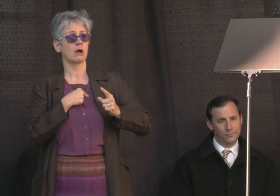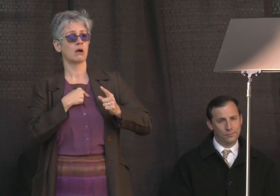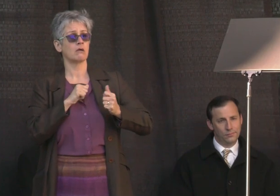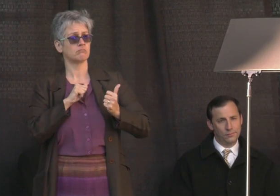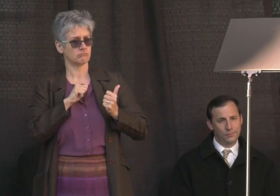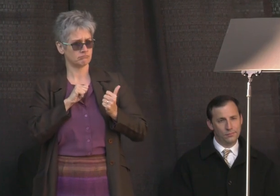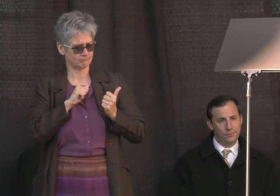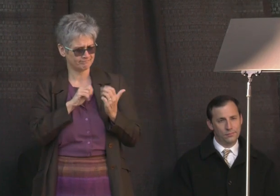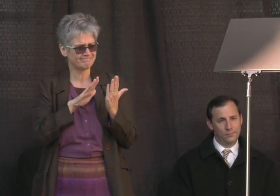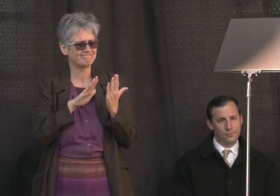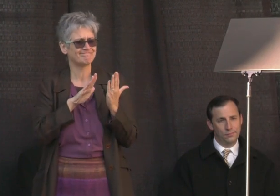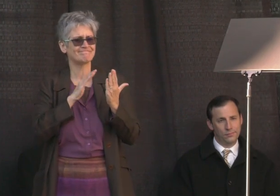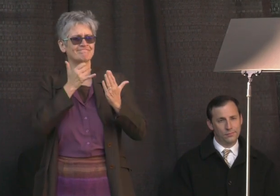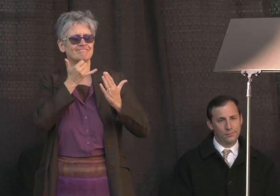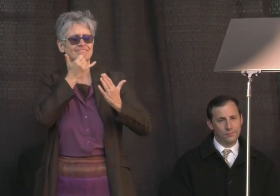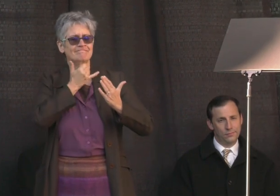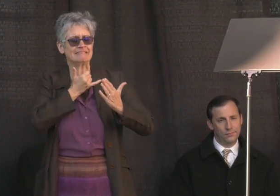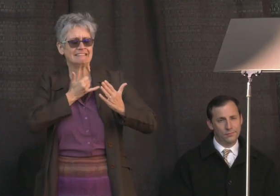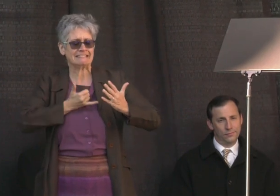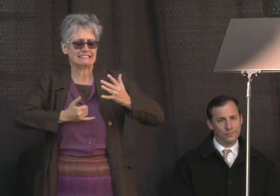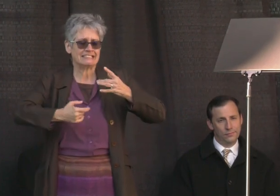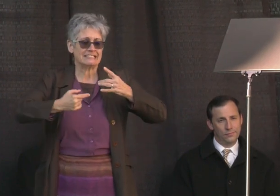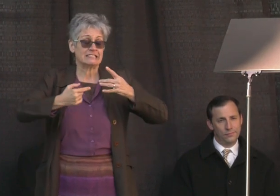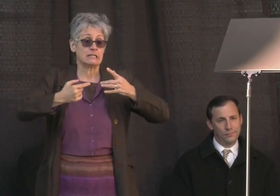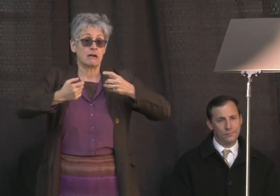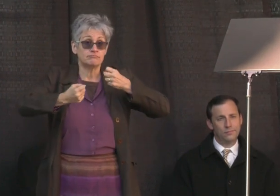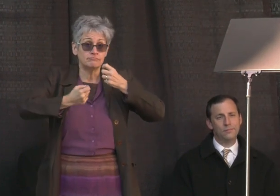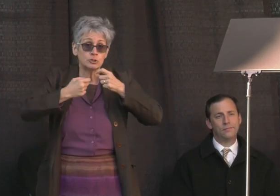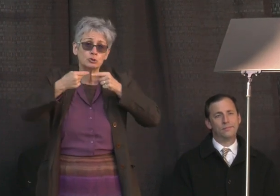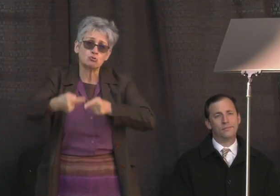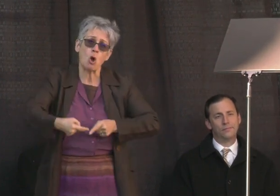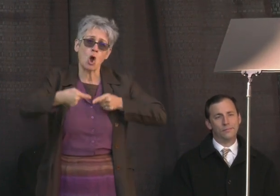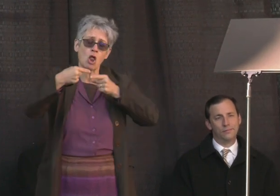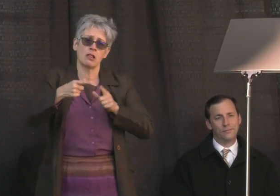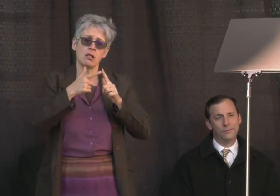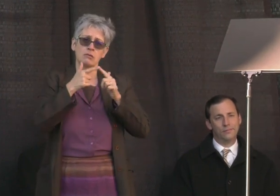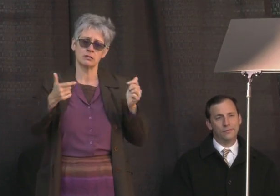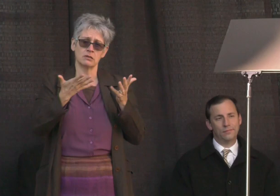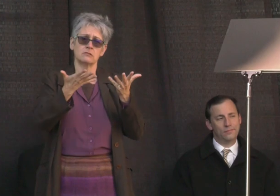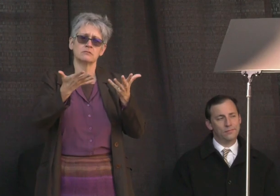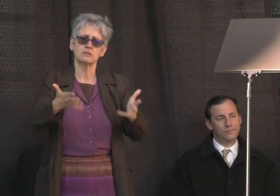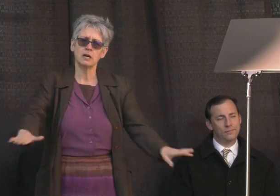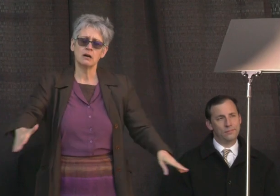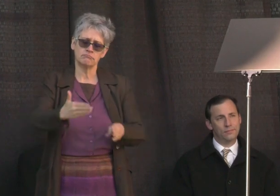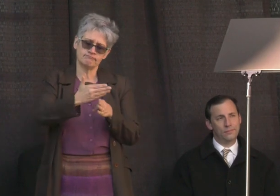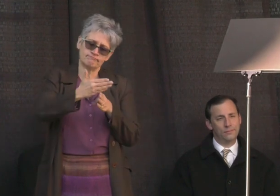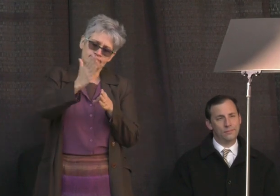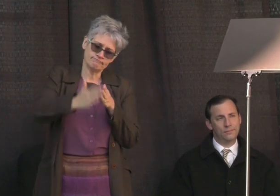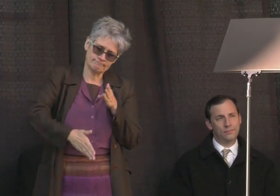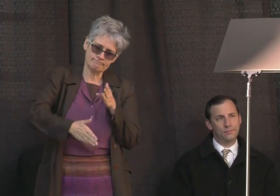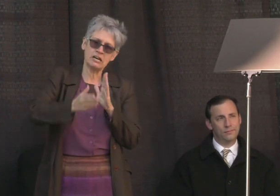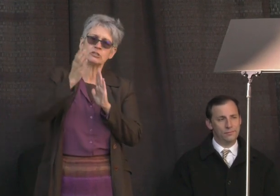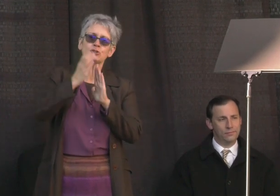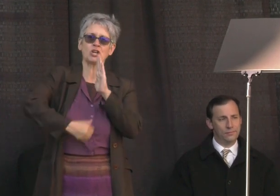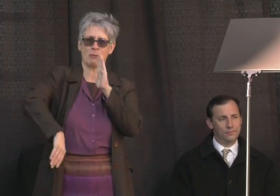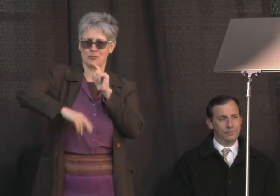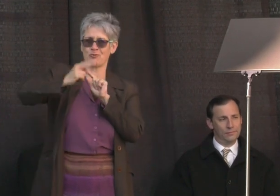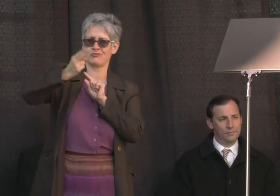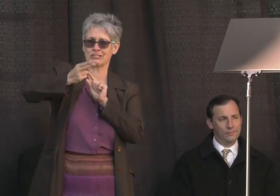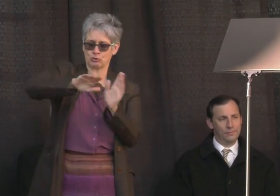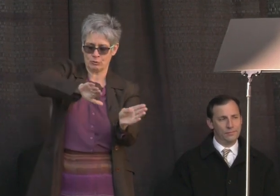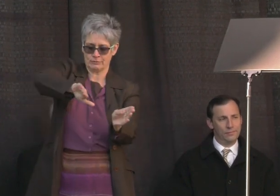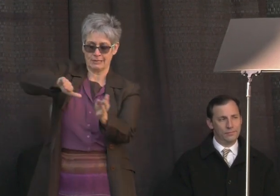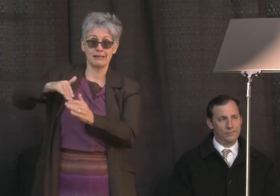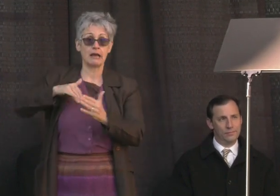we've overcome it. We've come out better for it. Those chapters are written. We now have the opportunity to turn the page and